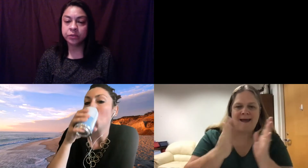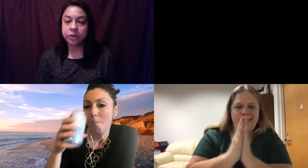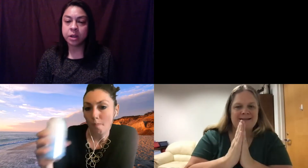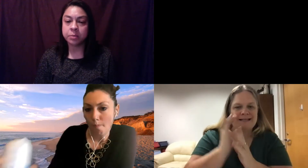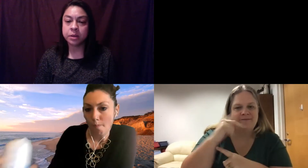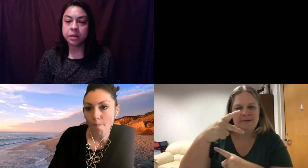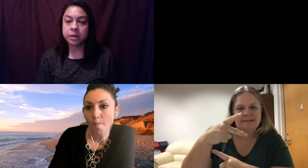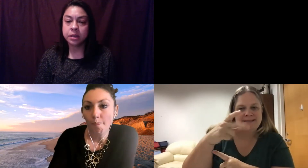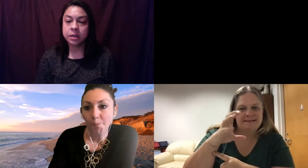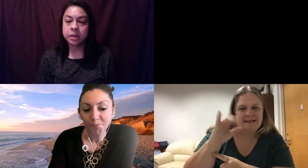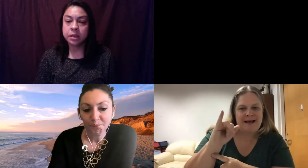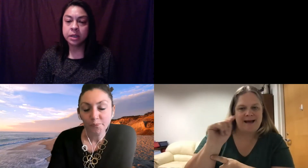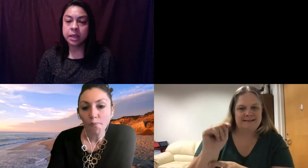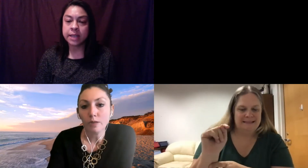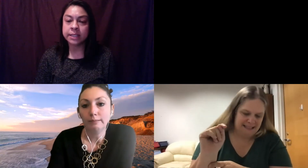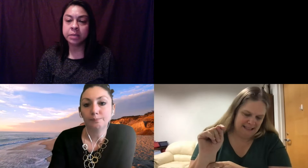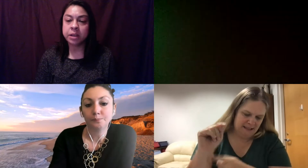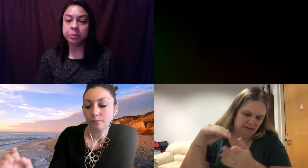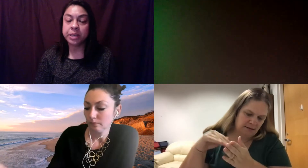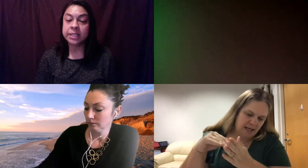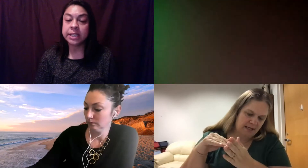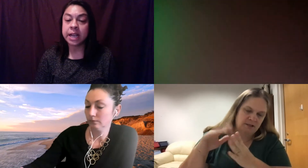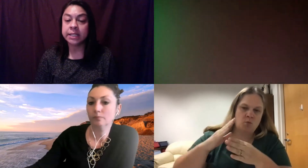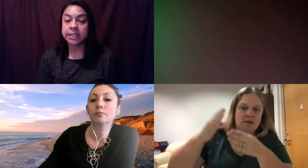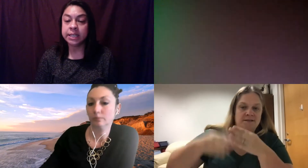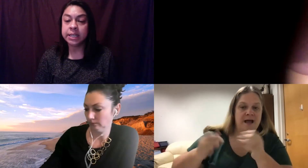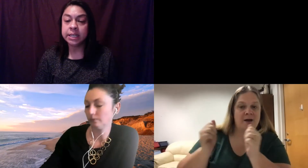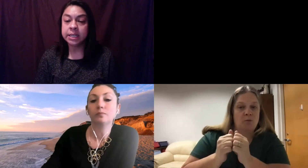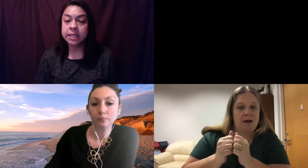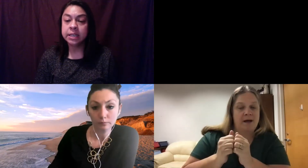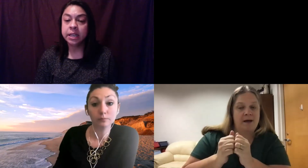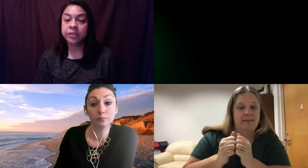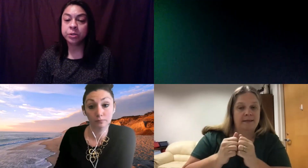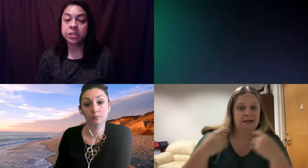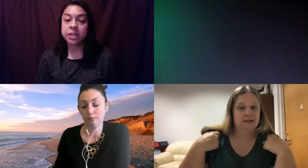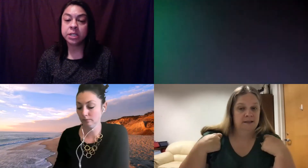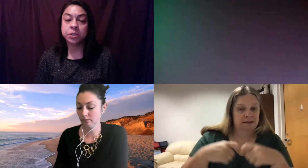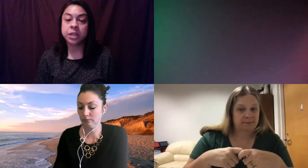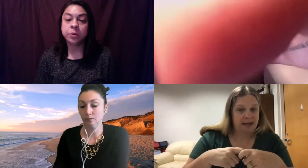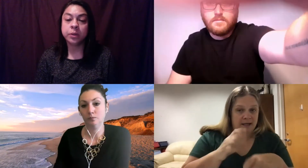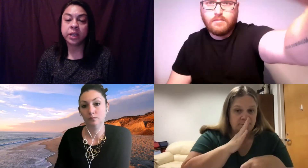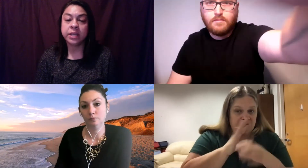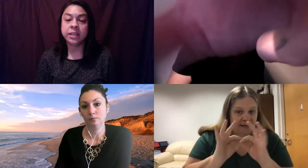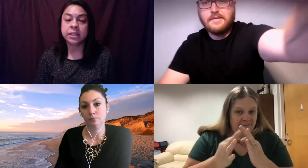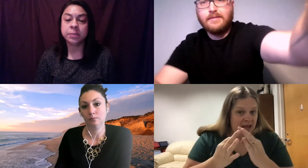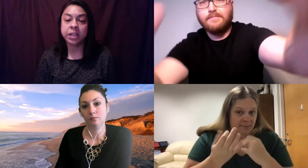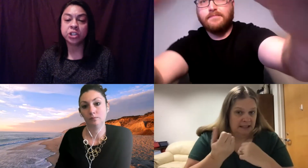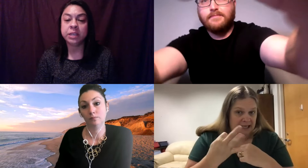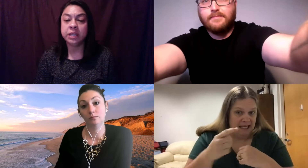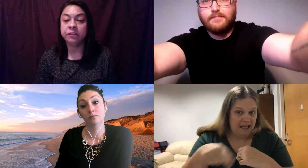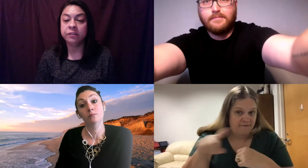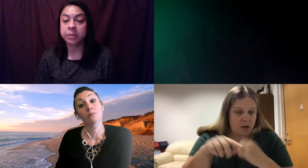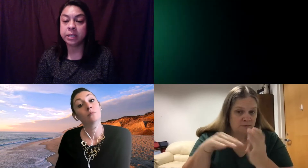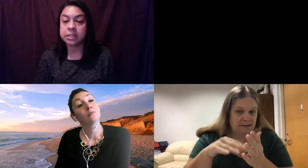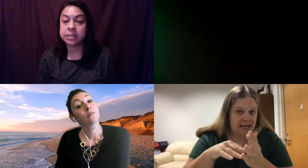was from asking about the PCIT, if those studies were done with any